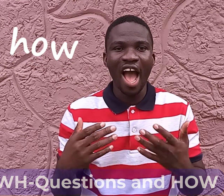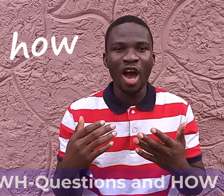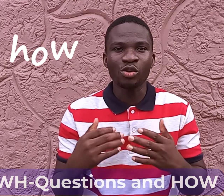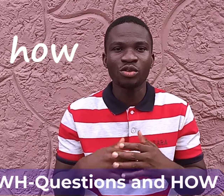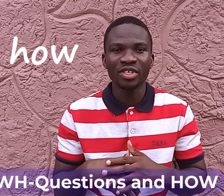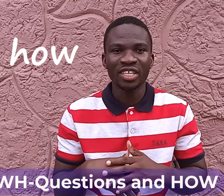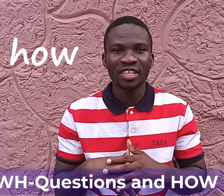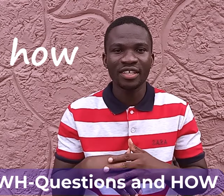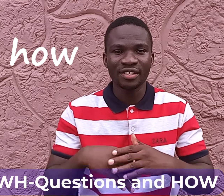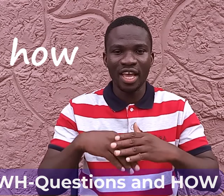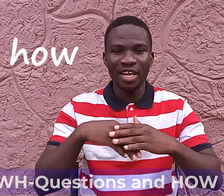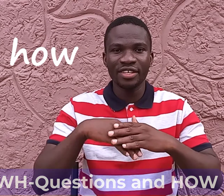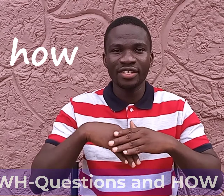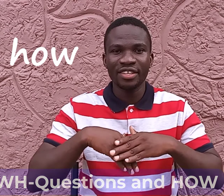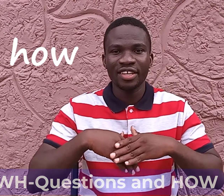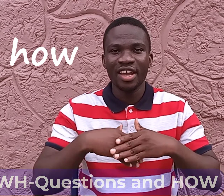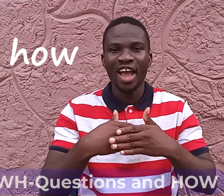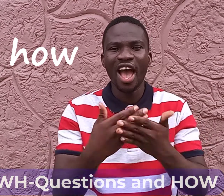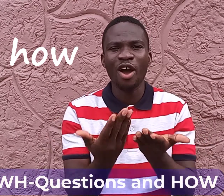how is signed